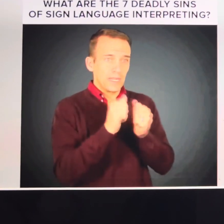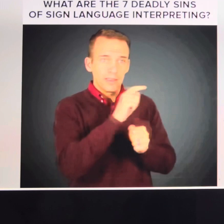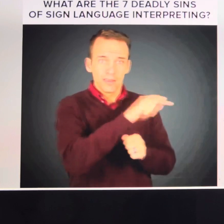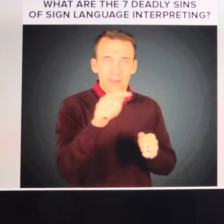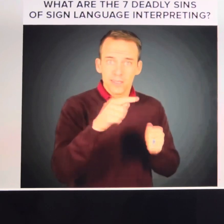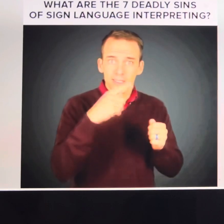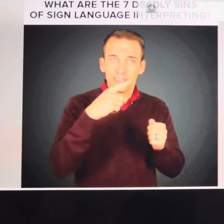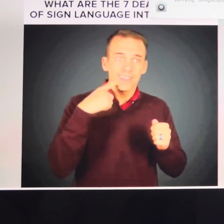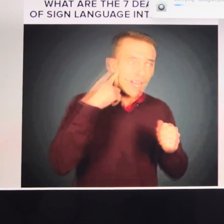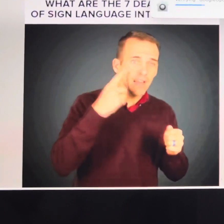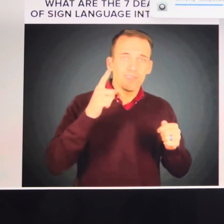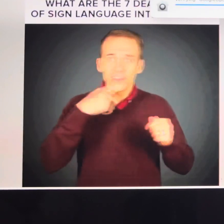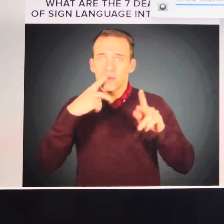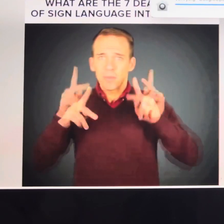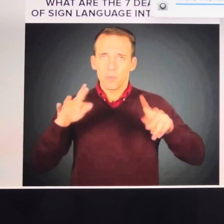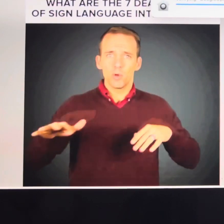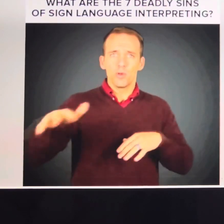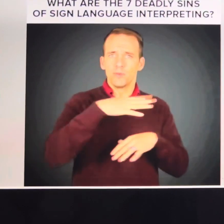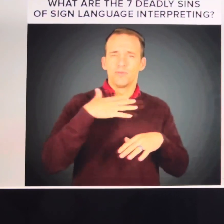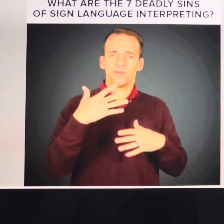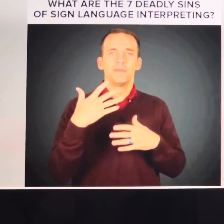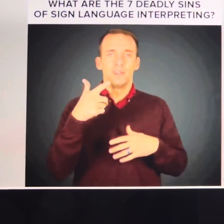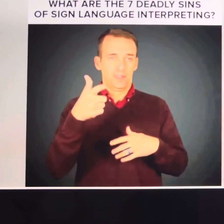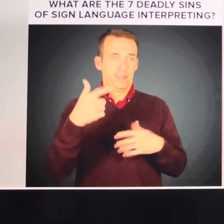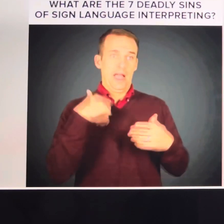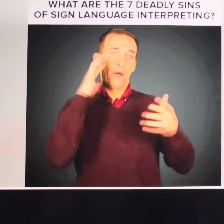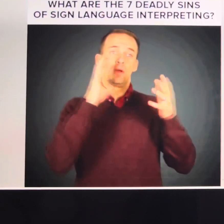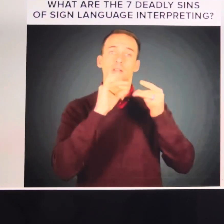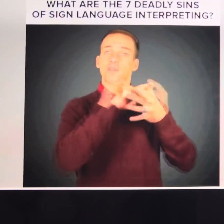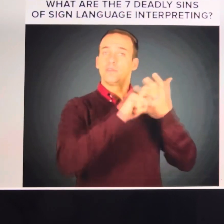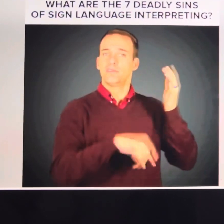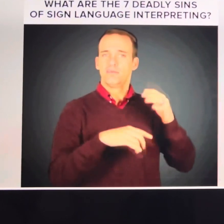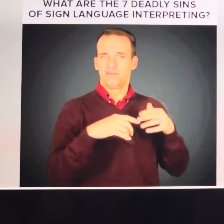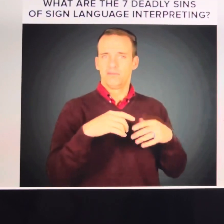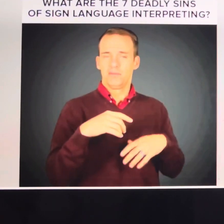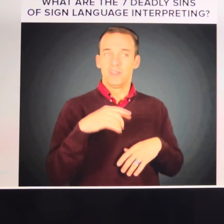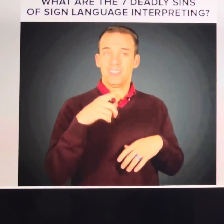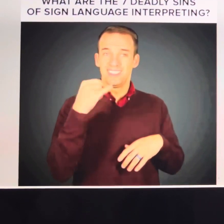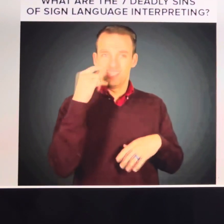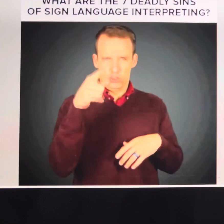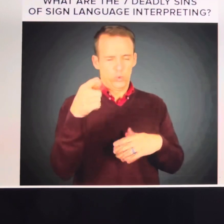when you're working with a client or deaf or hearing people,